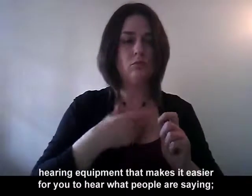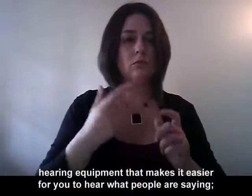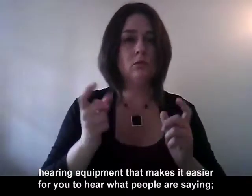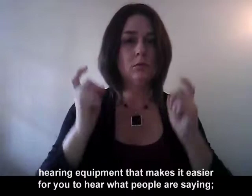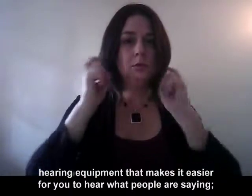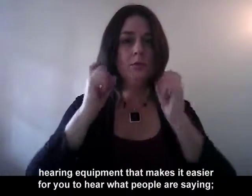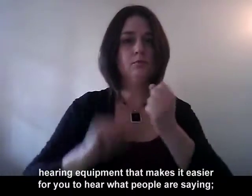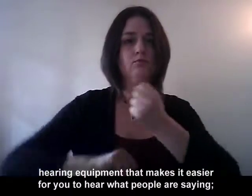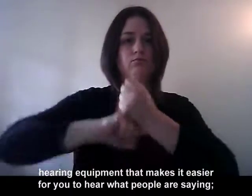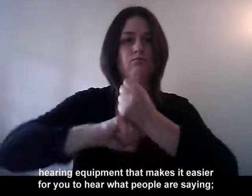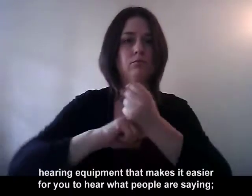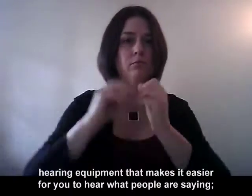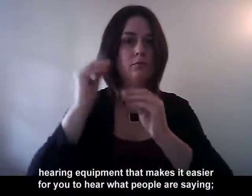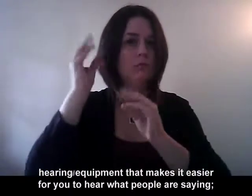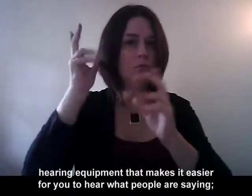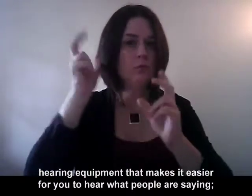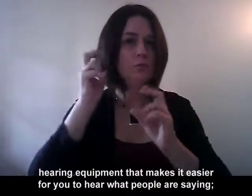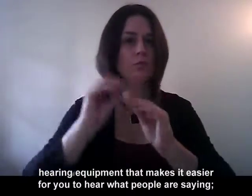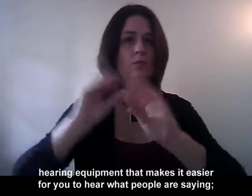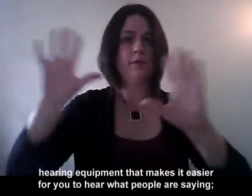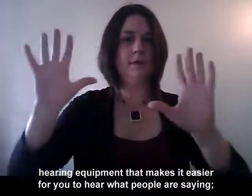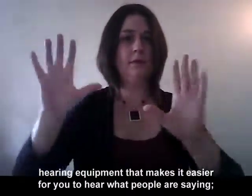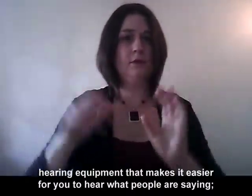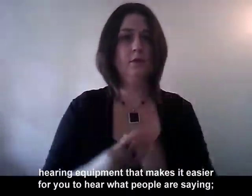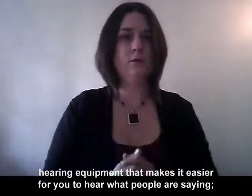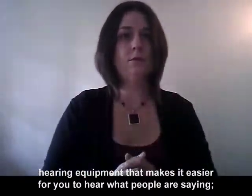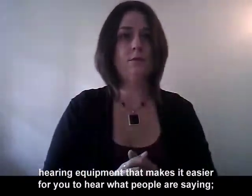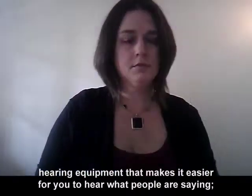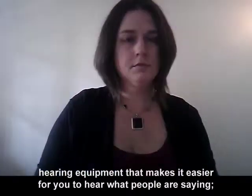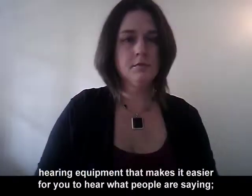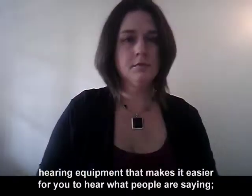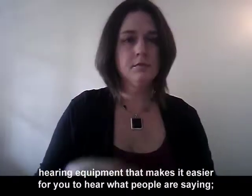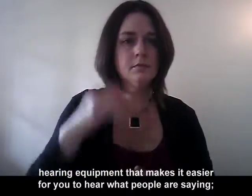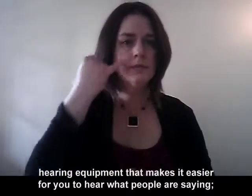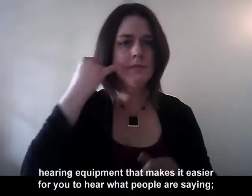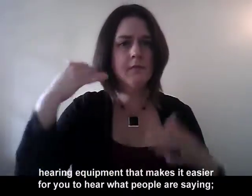hearing equipment that makes it easier for you to hear what people are saying.